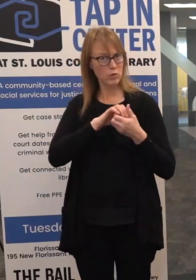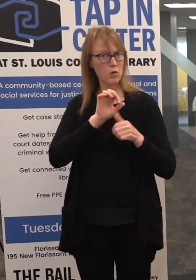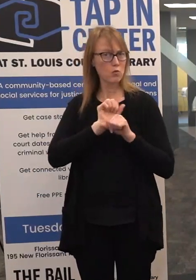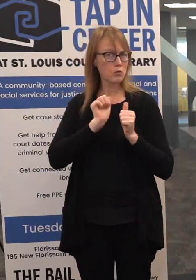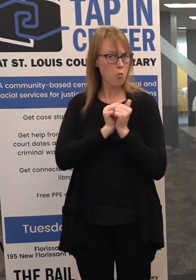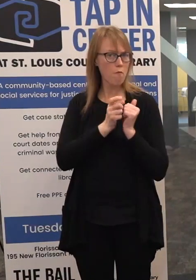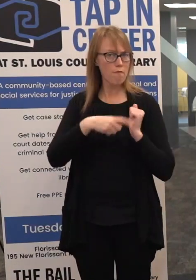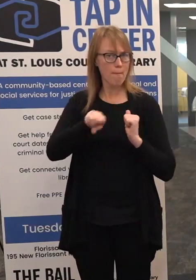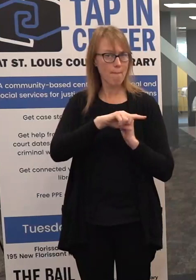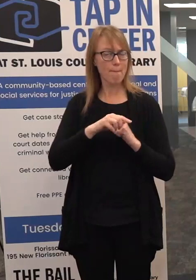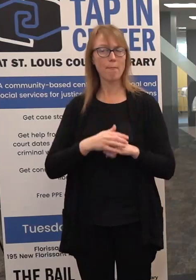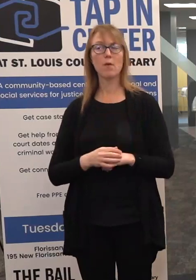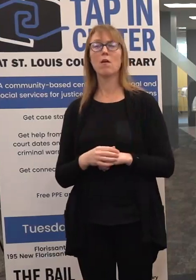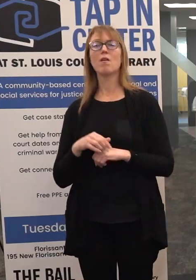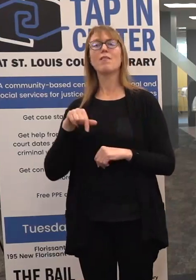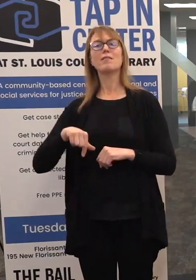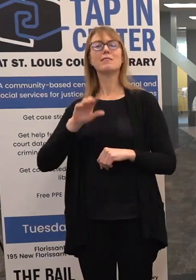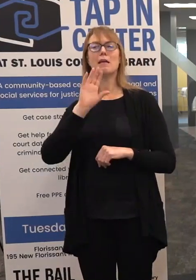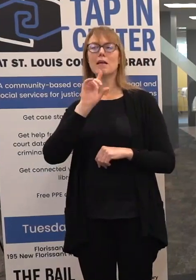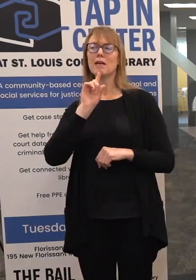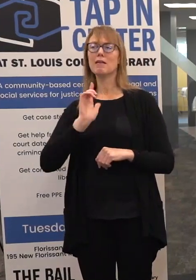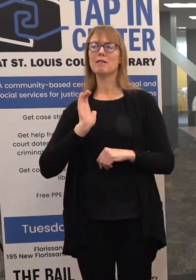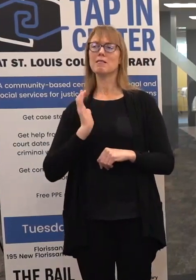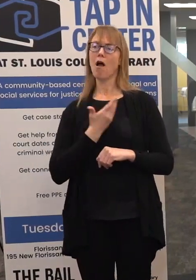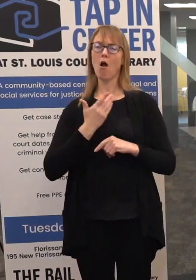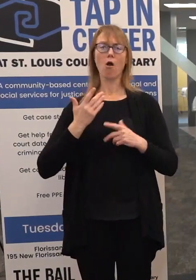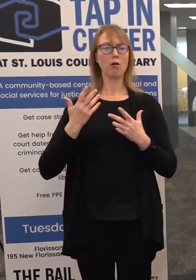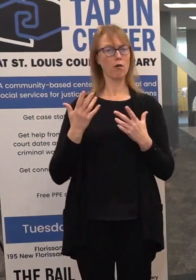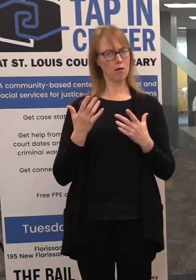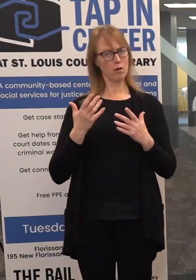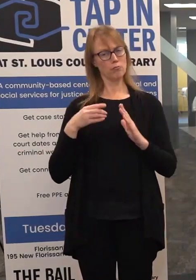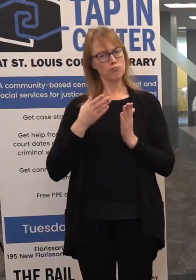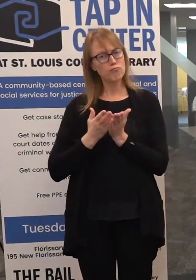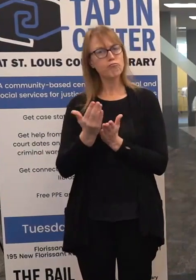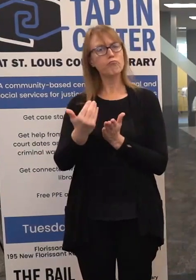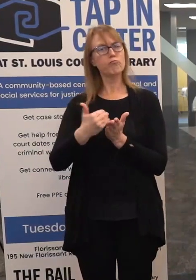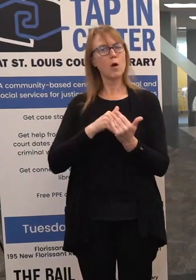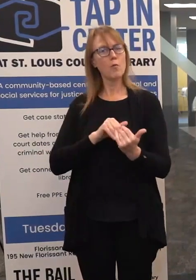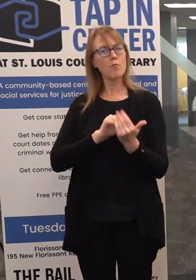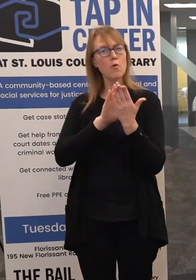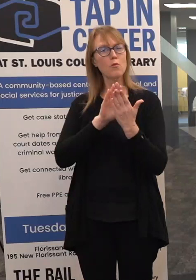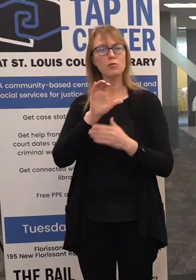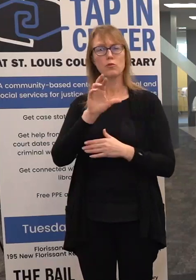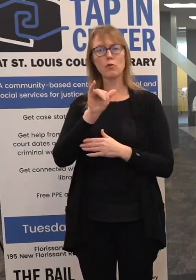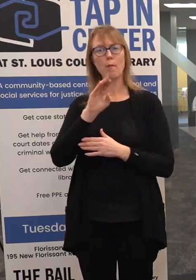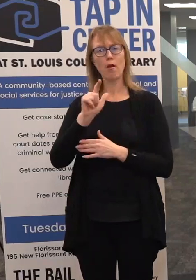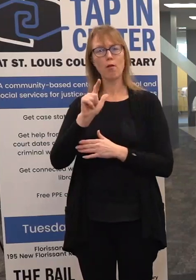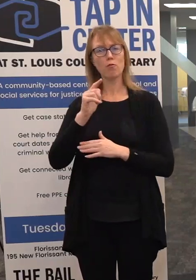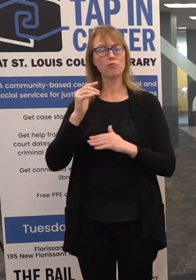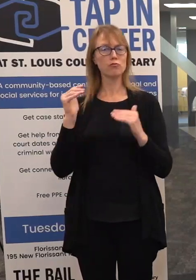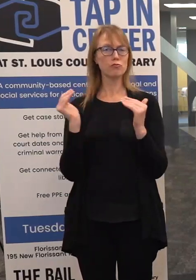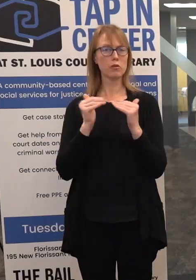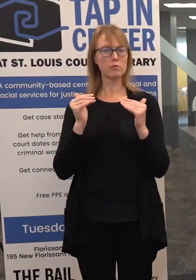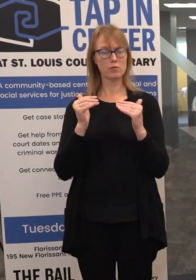our comprehensive approach to criminal justice reform and is part of the MacArthur Foundation's Safety and Justice Challenge.